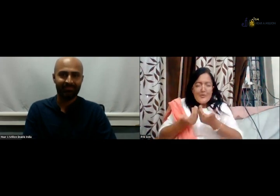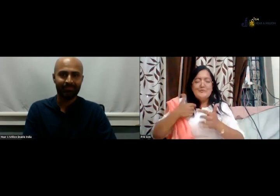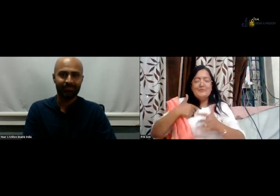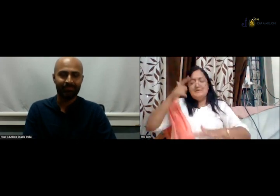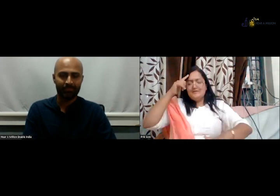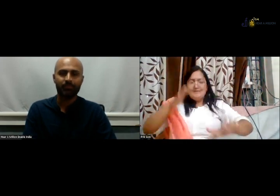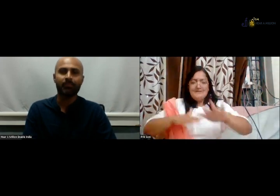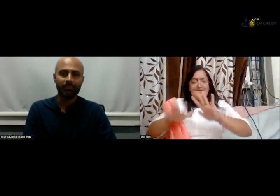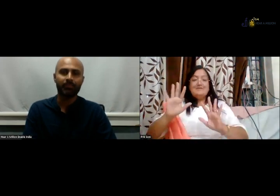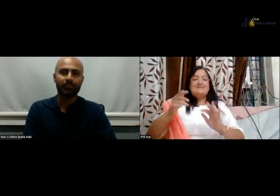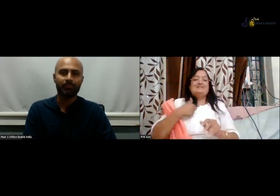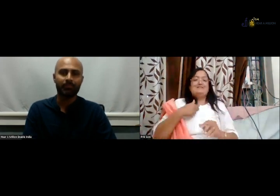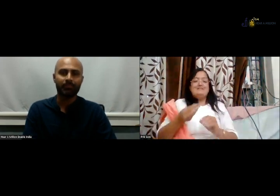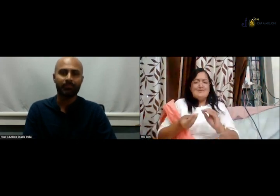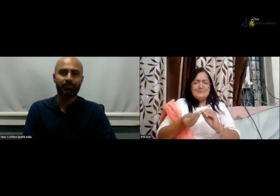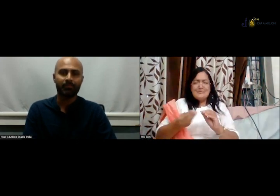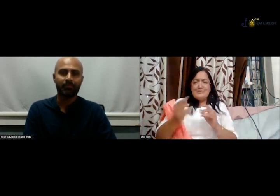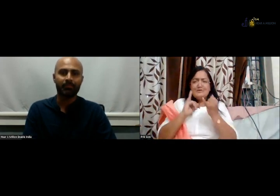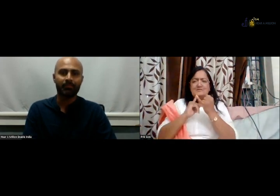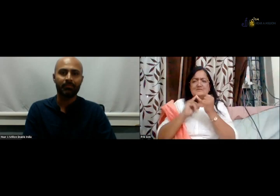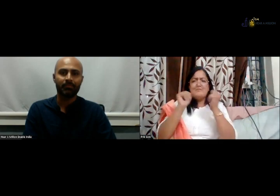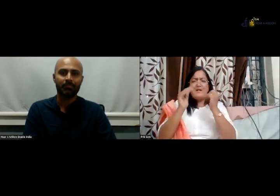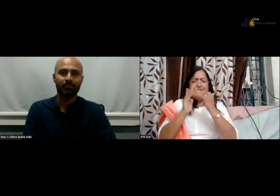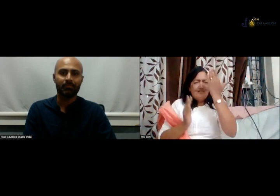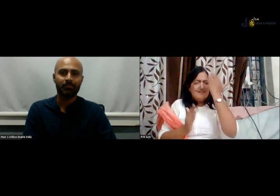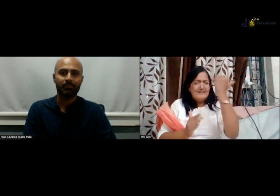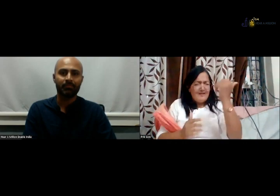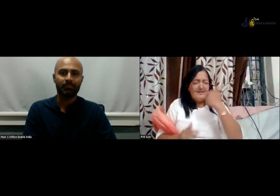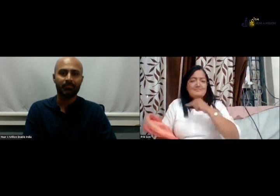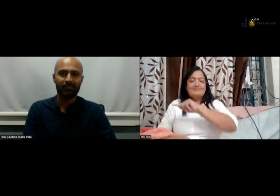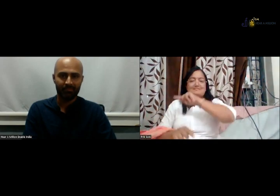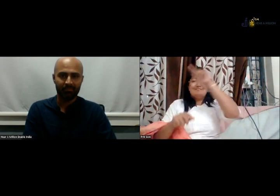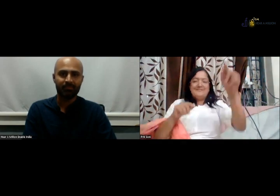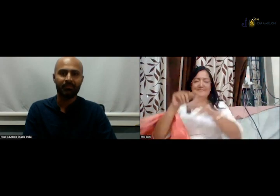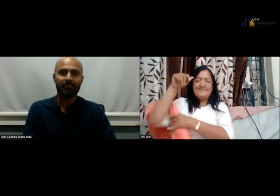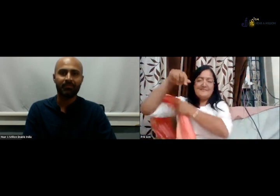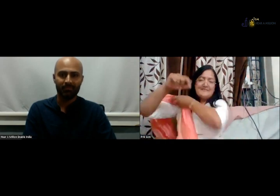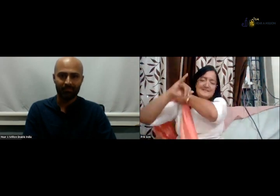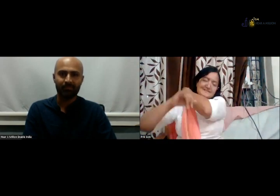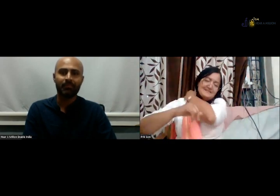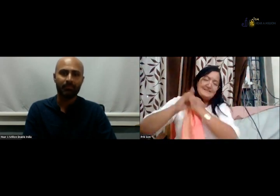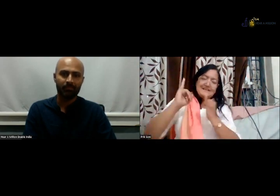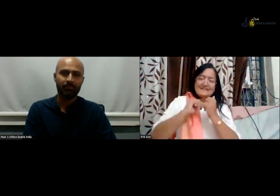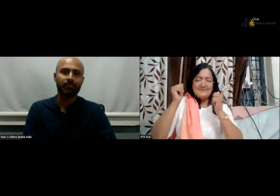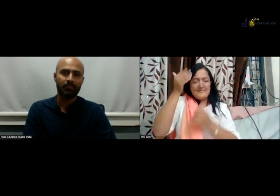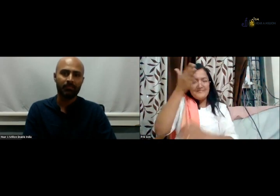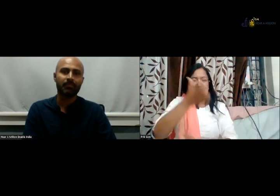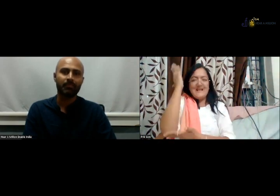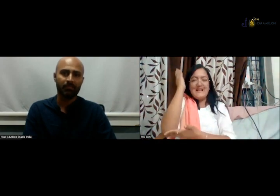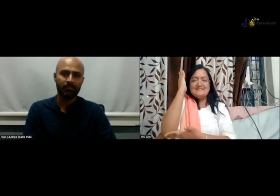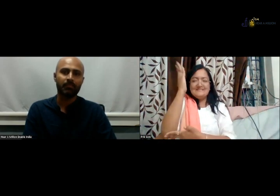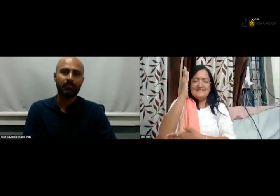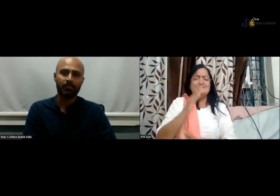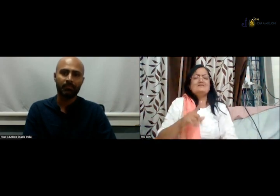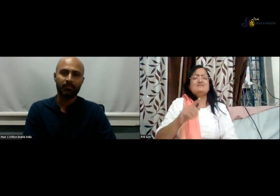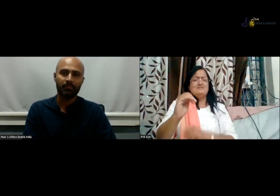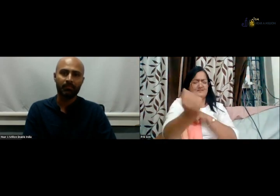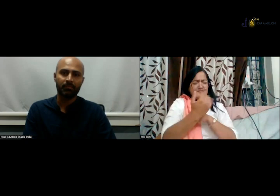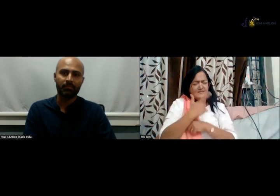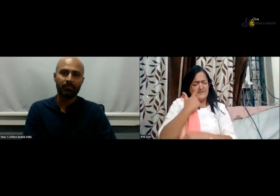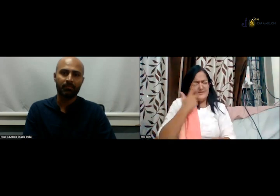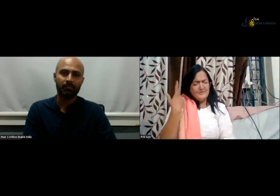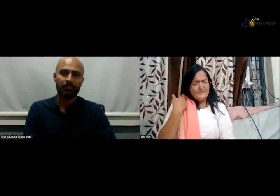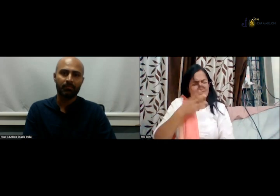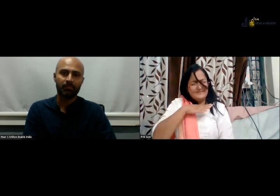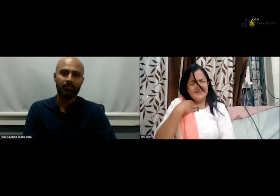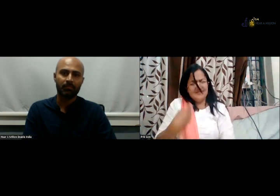Gopal. That I thought that we will invite Sudamni. So I went to Shimla for